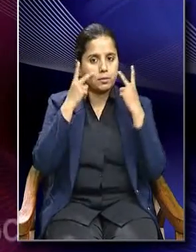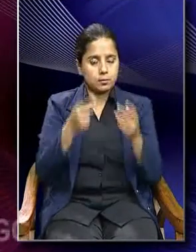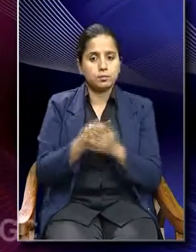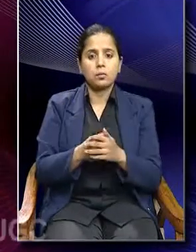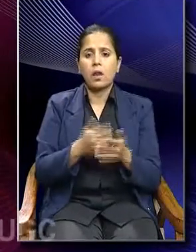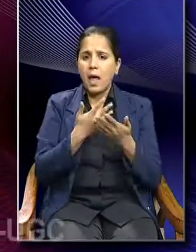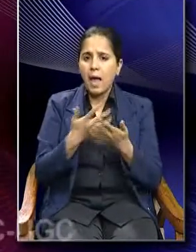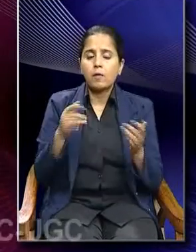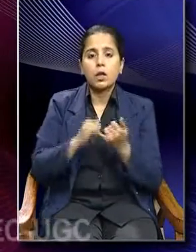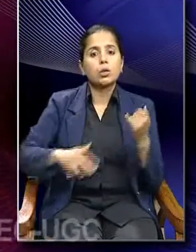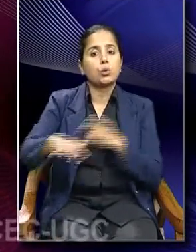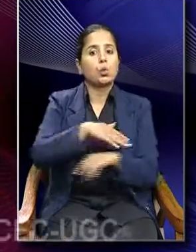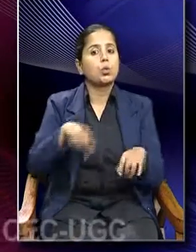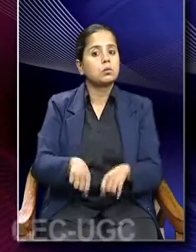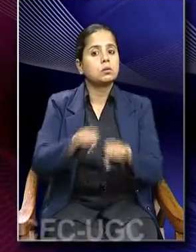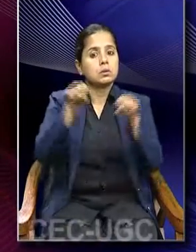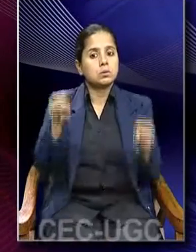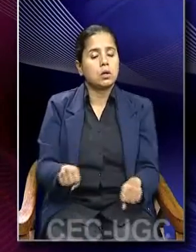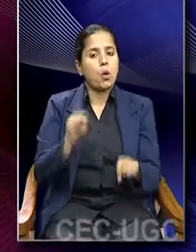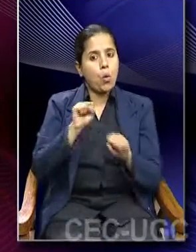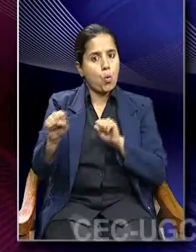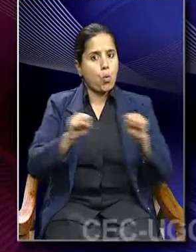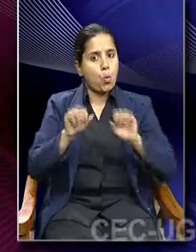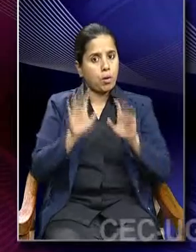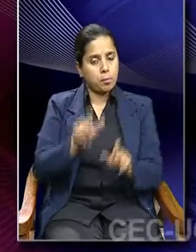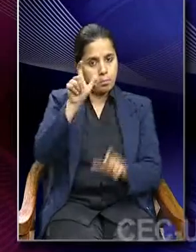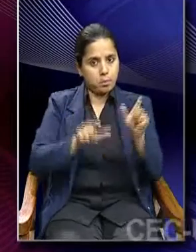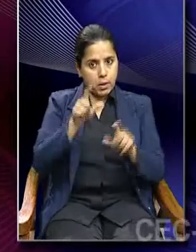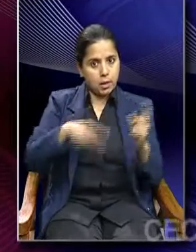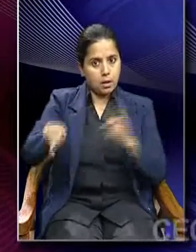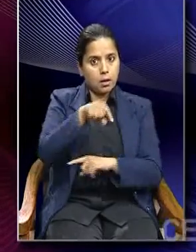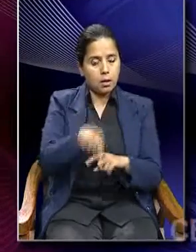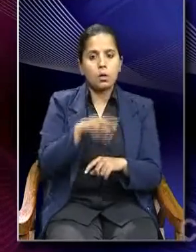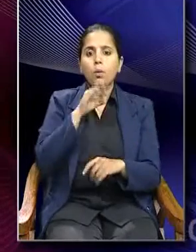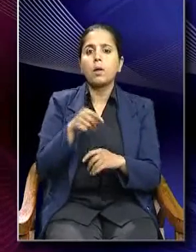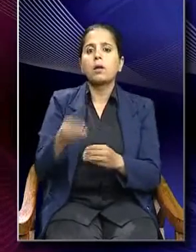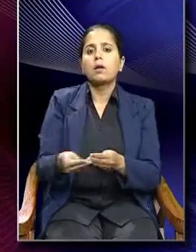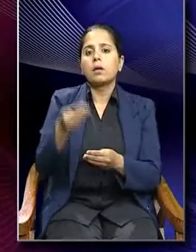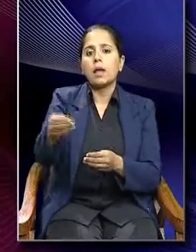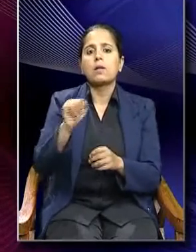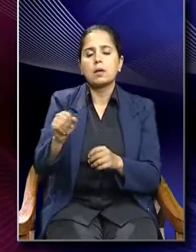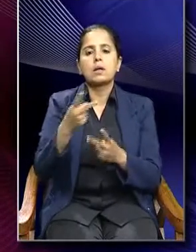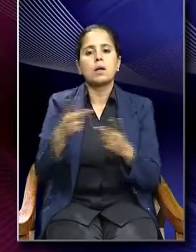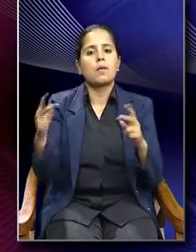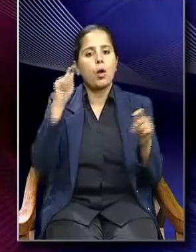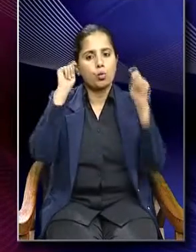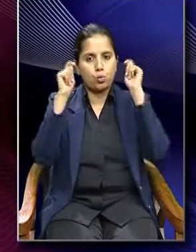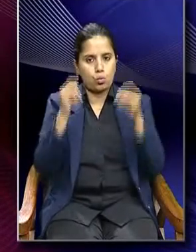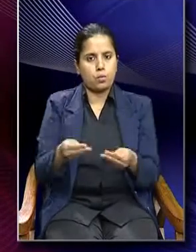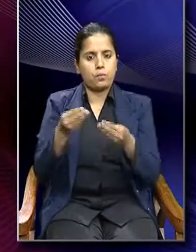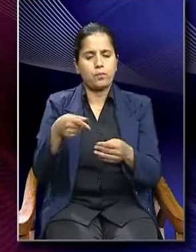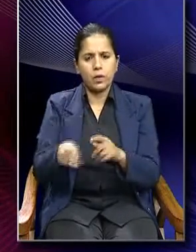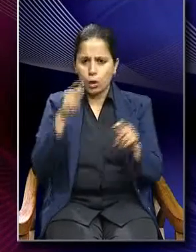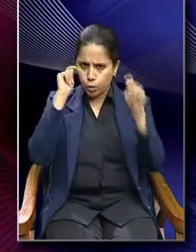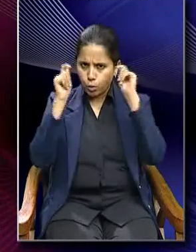every social system will have individuals who are assigned different roles. Now, these